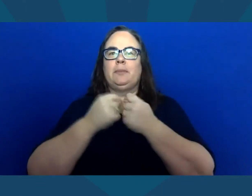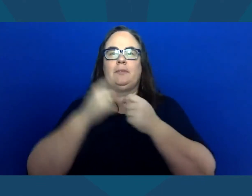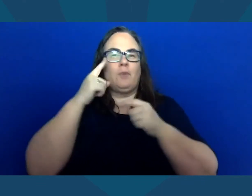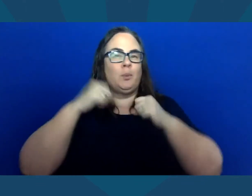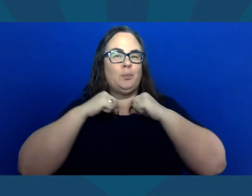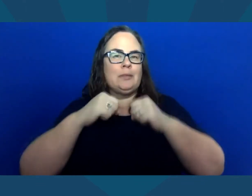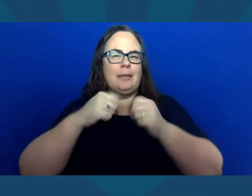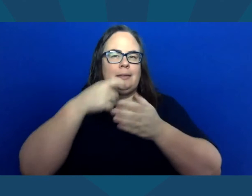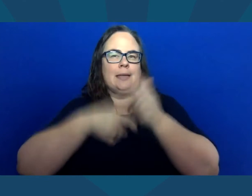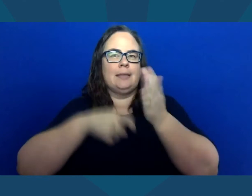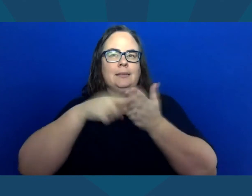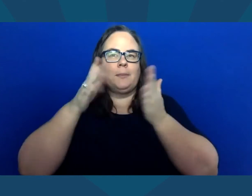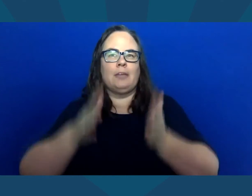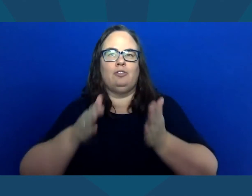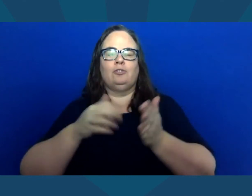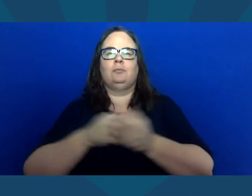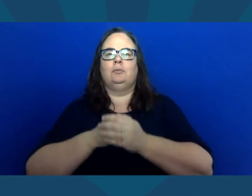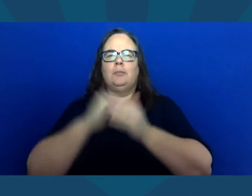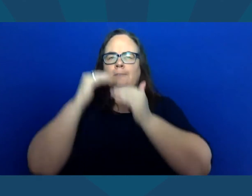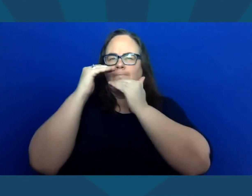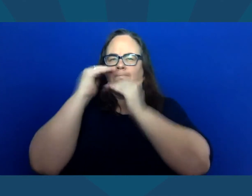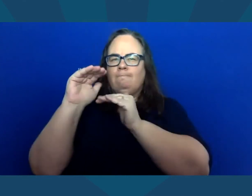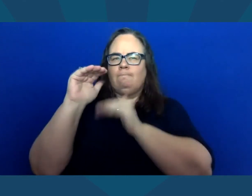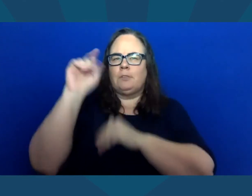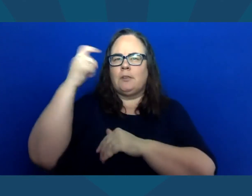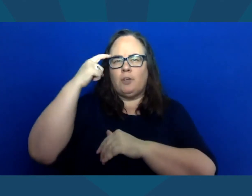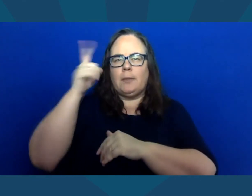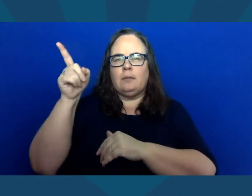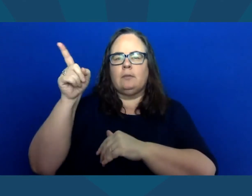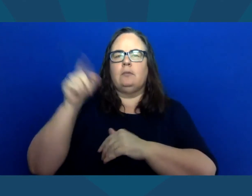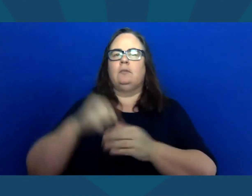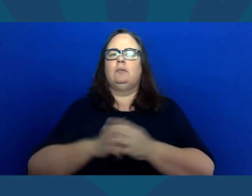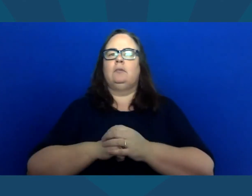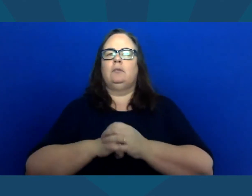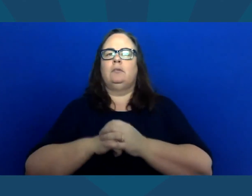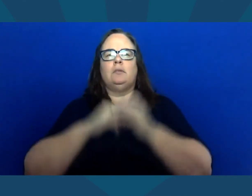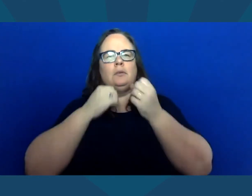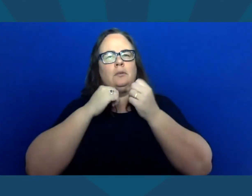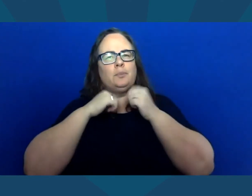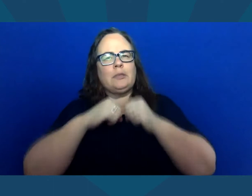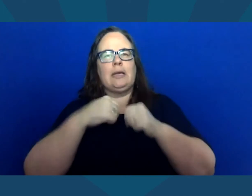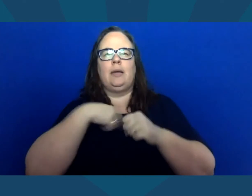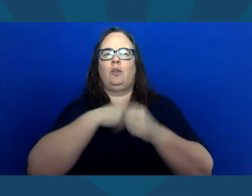taxpayers, limit the size of government, and protect our liberties.